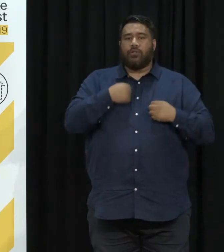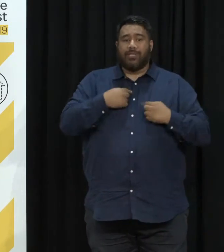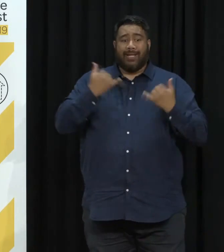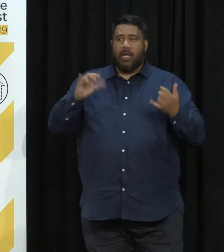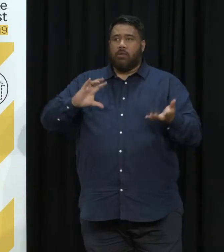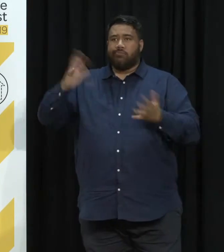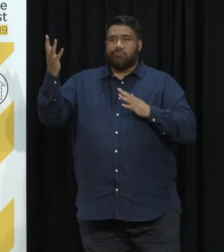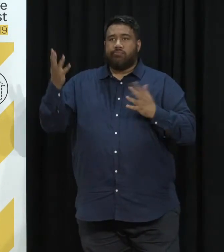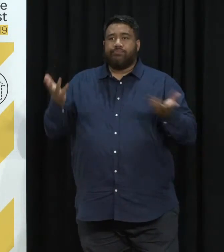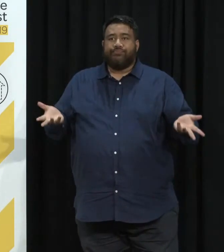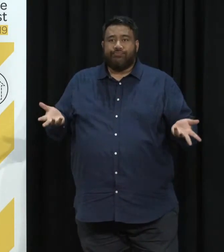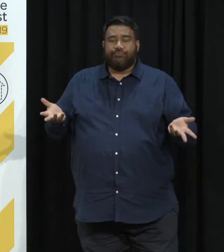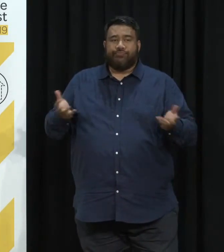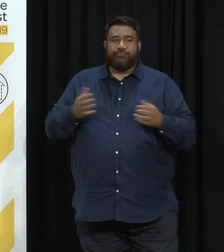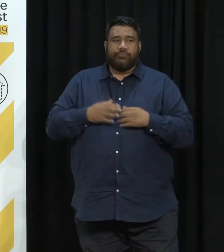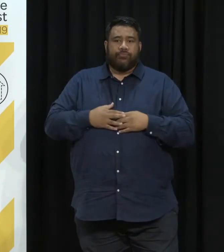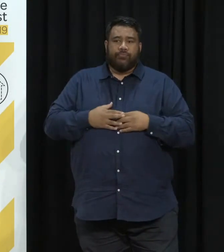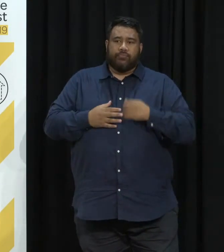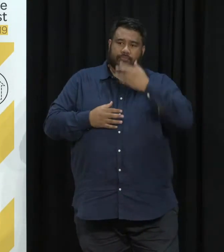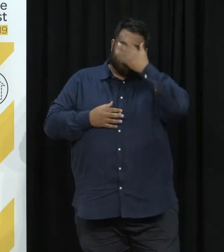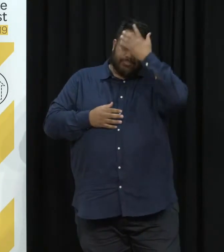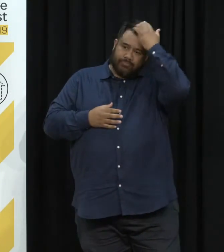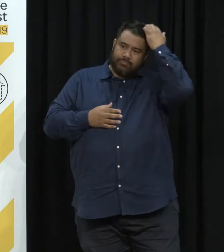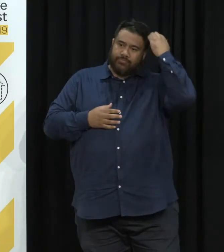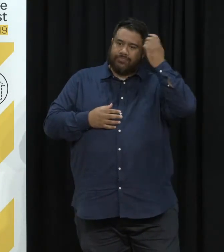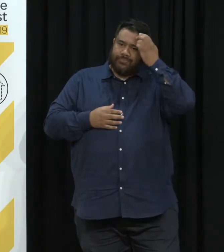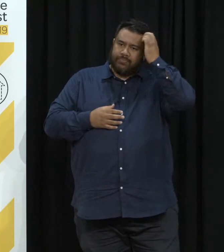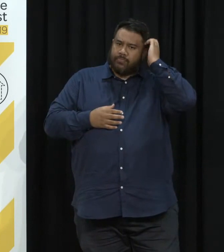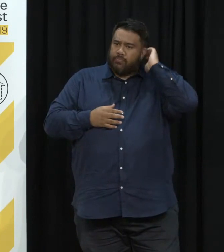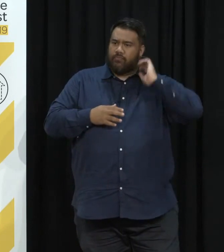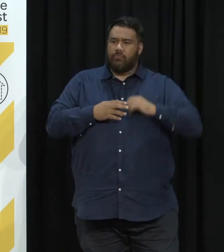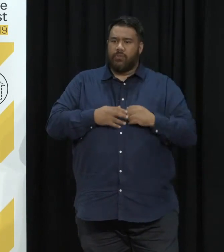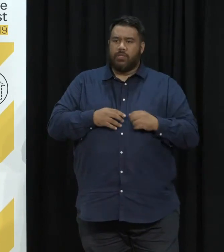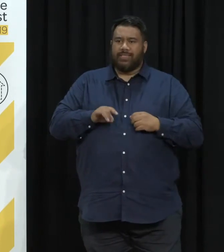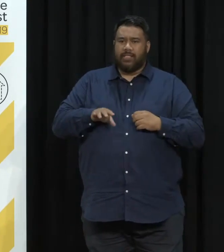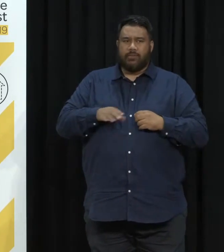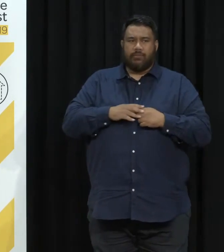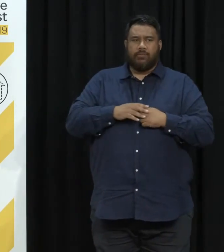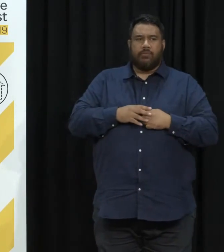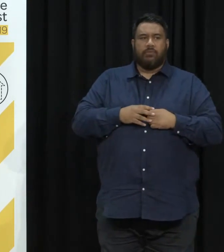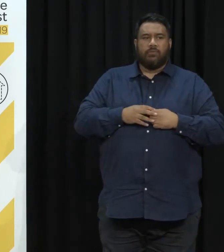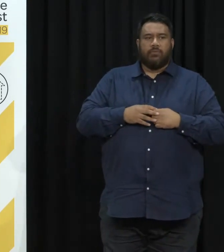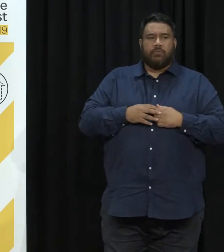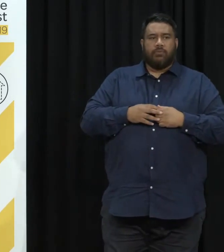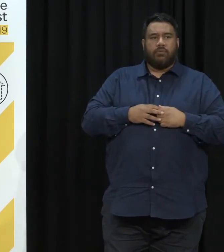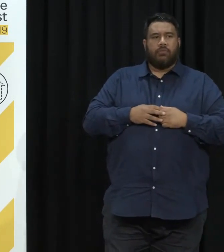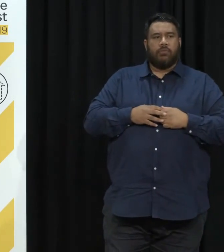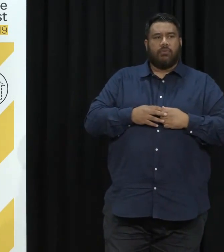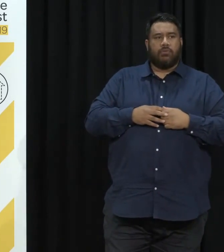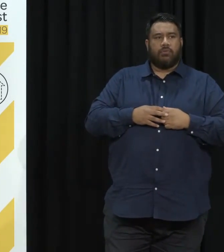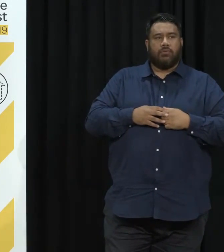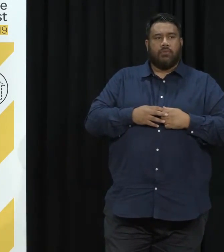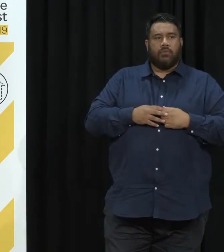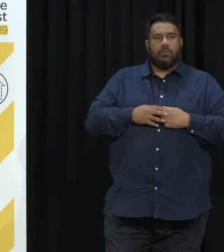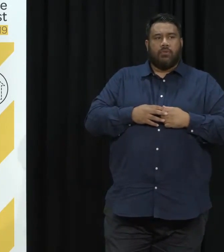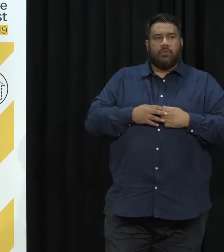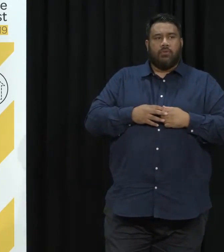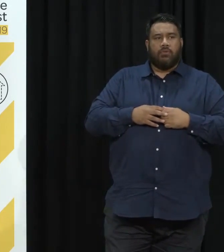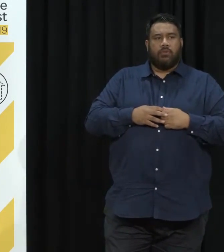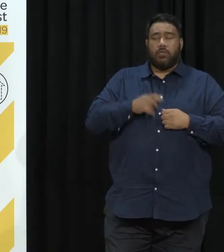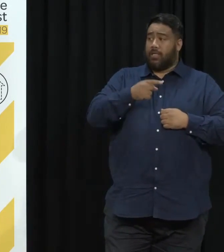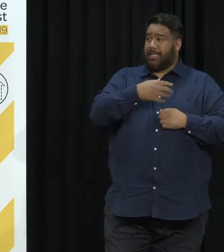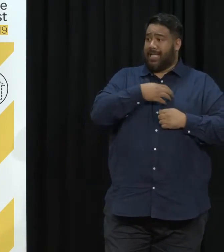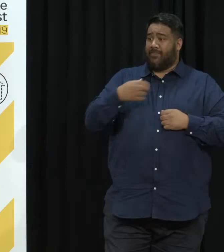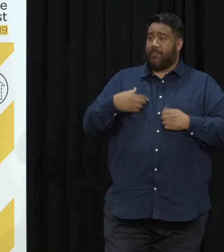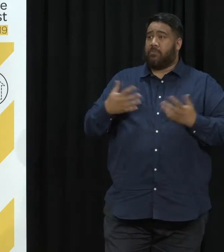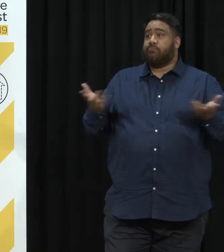seen the consequences. In terms of the standby list, two questions. First one, does the government take no blame for this? Is